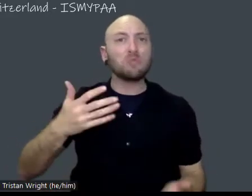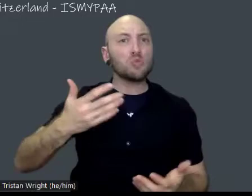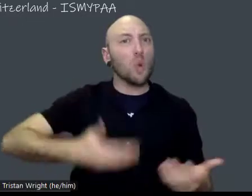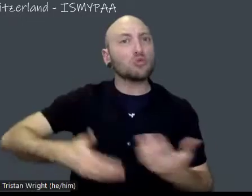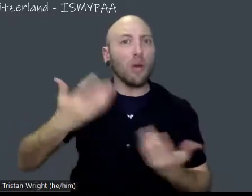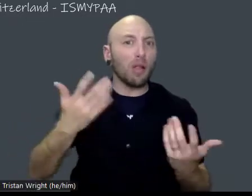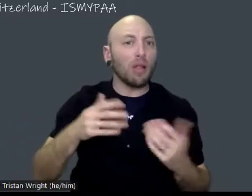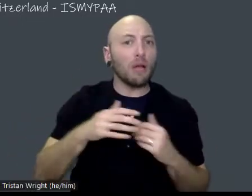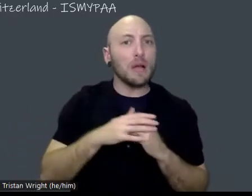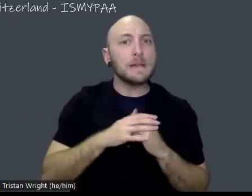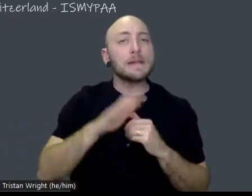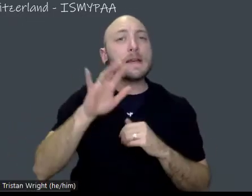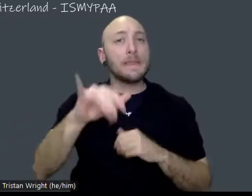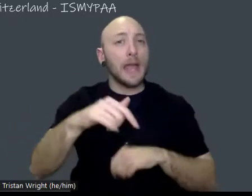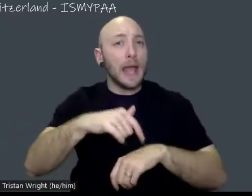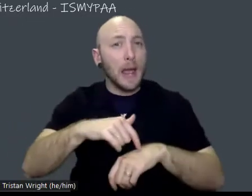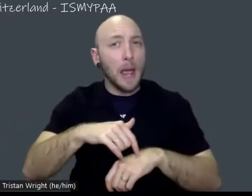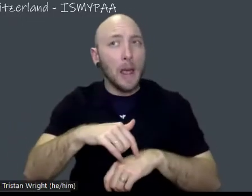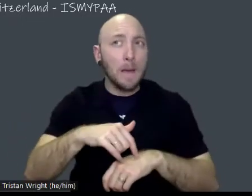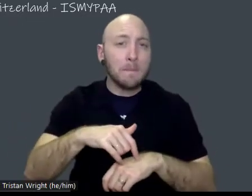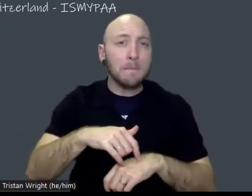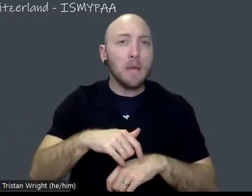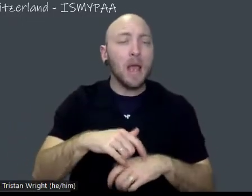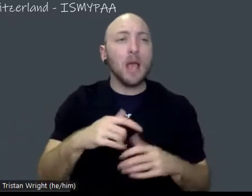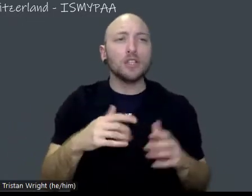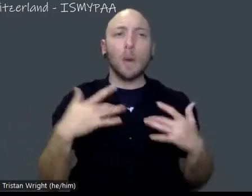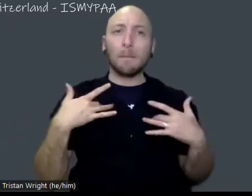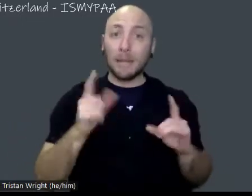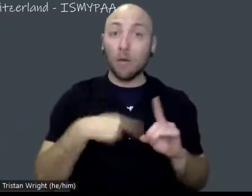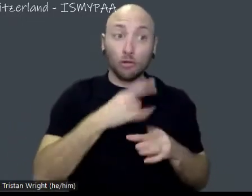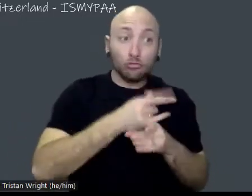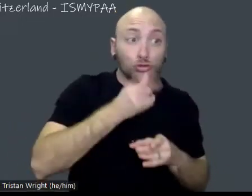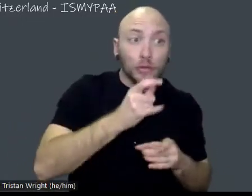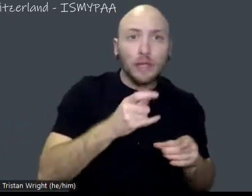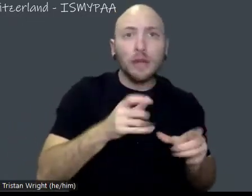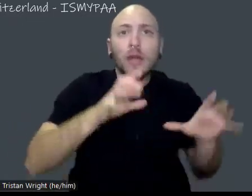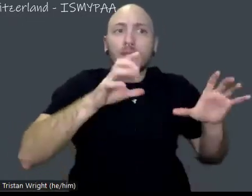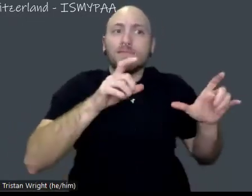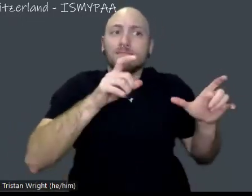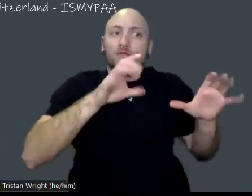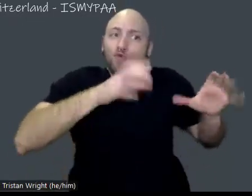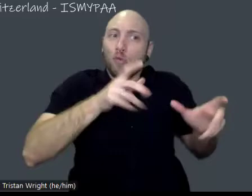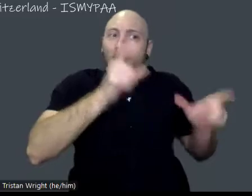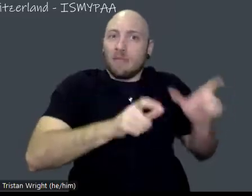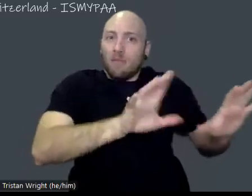period, I started drinking a little bit on my own sometimes. And